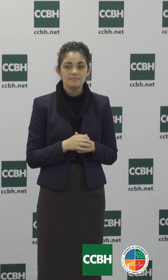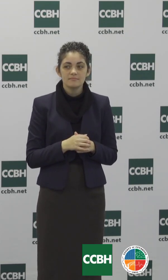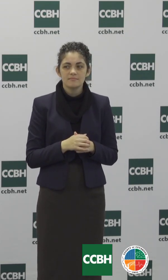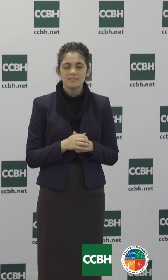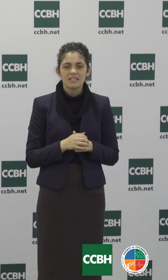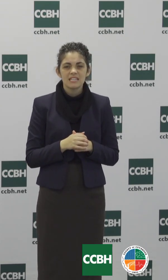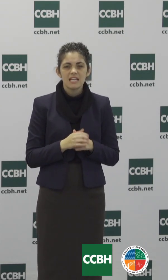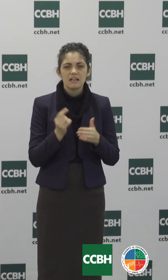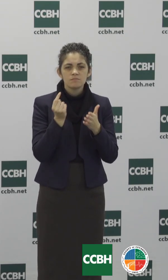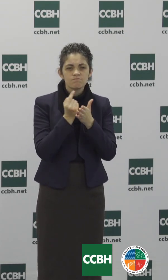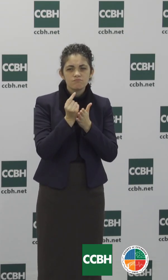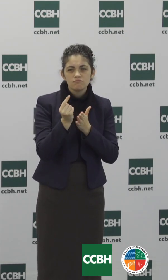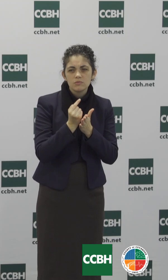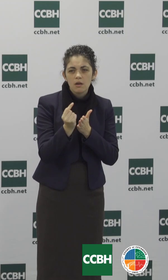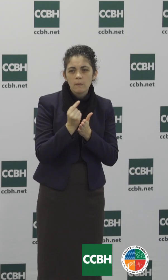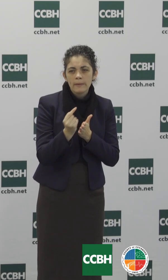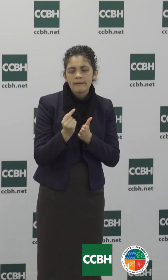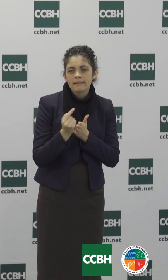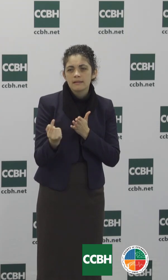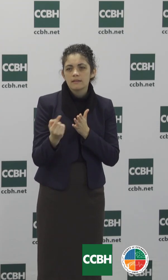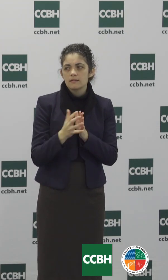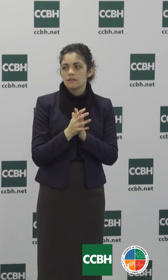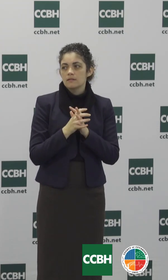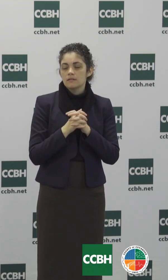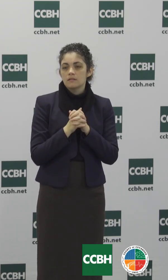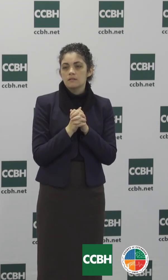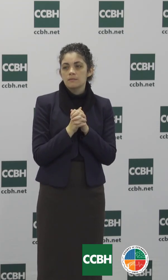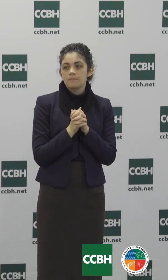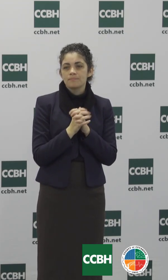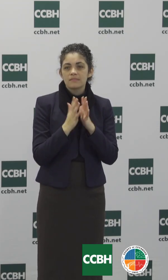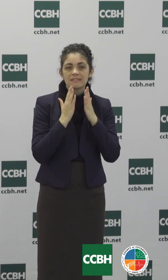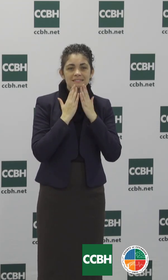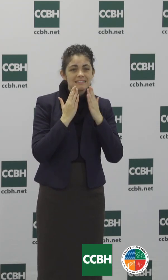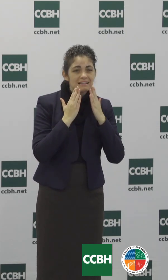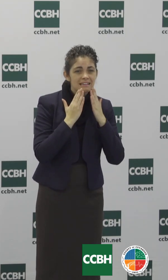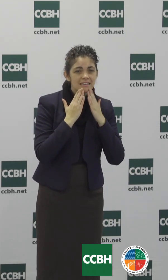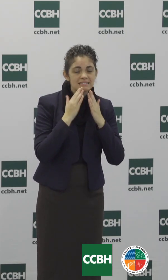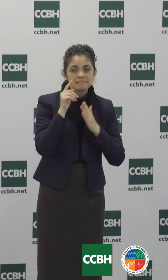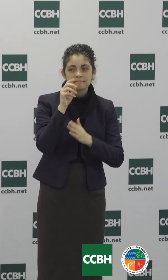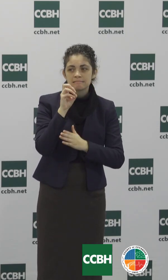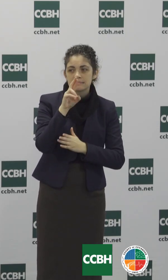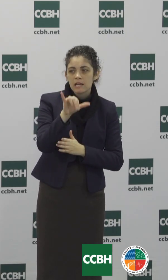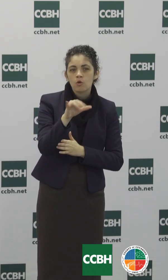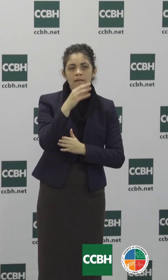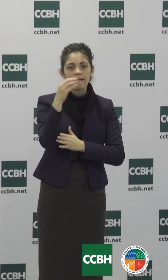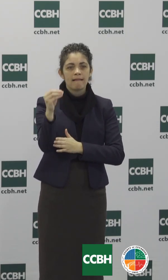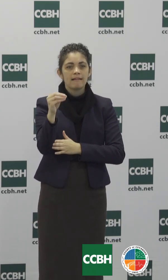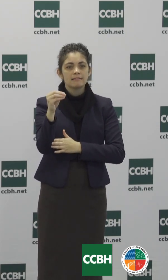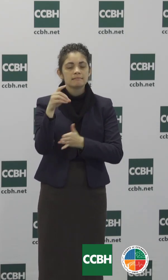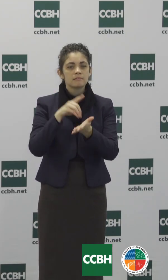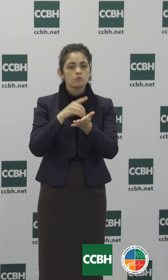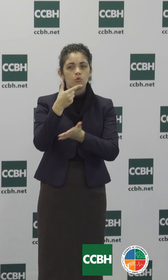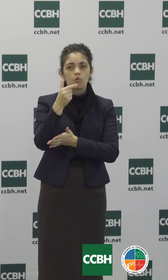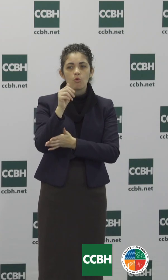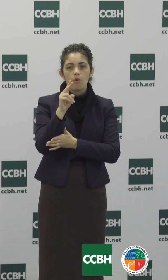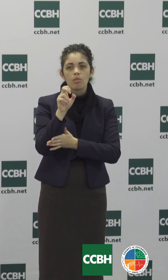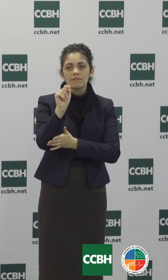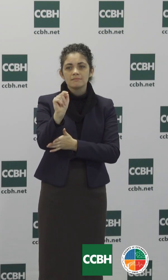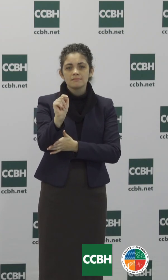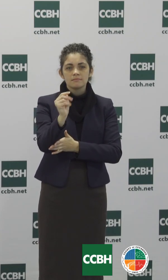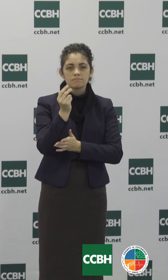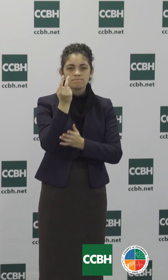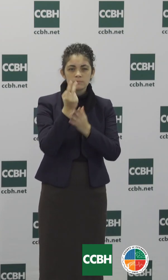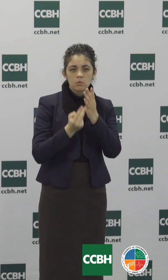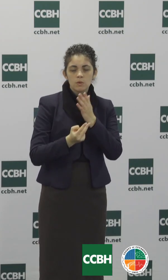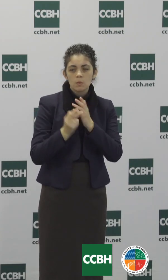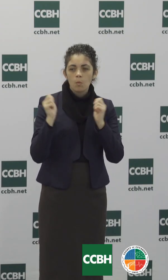Every week I start by thanking Terry Allen and Dr. Gullett and